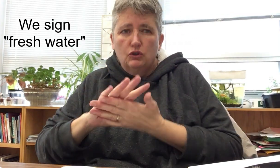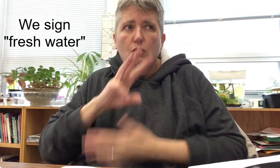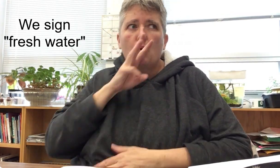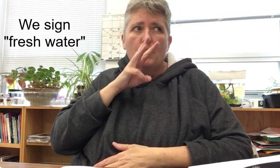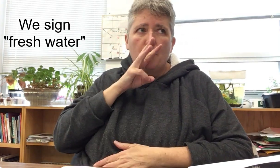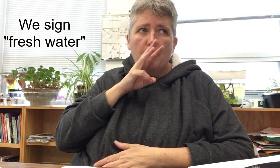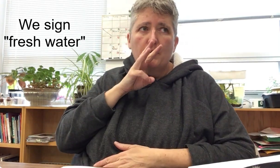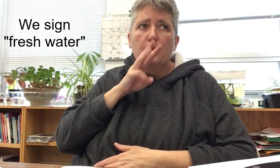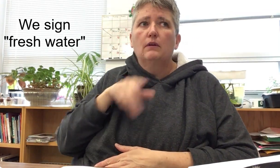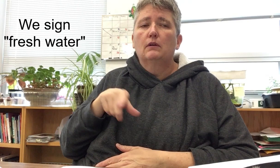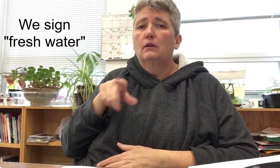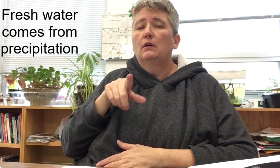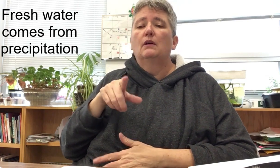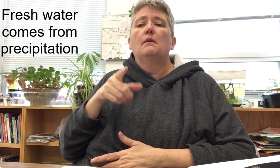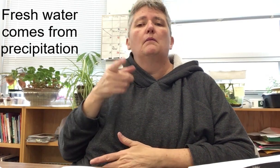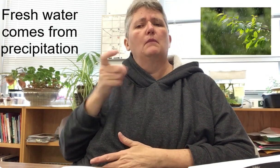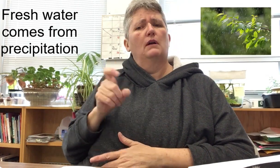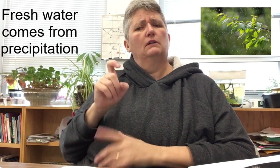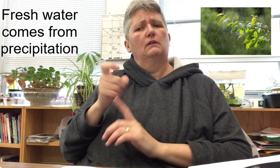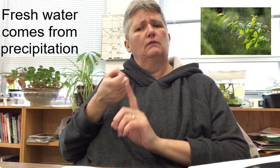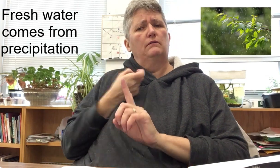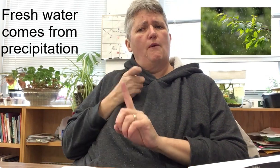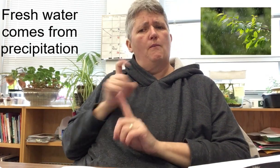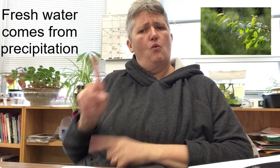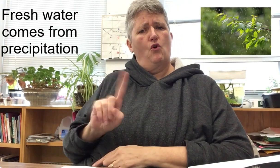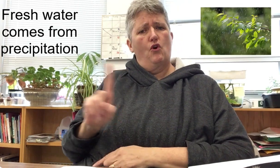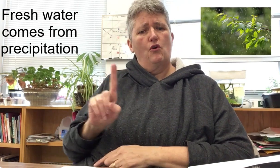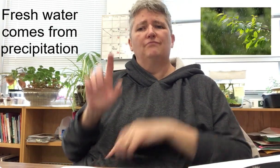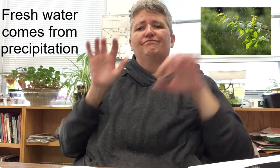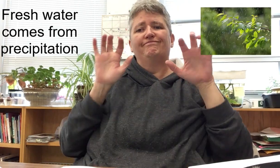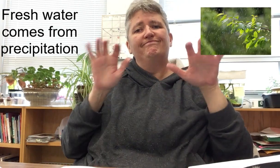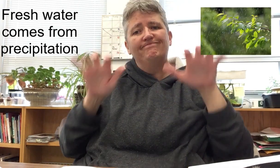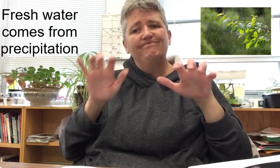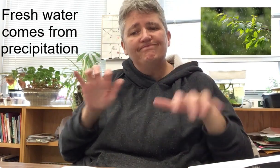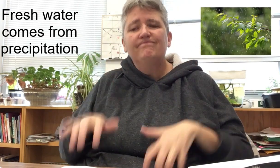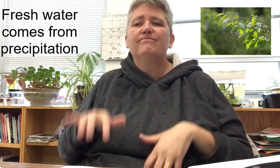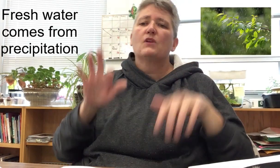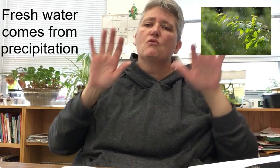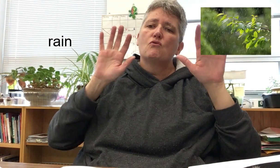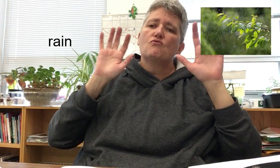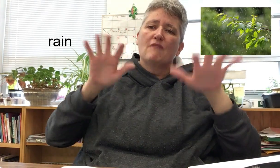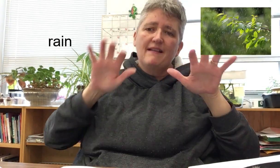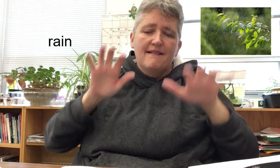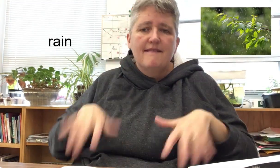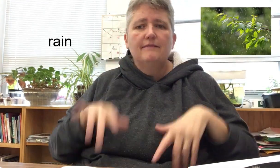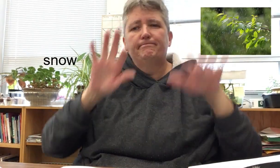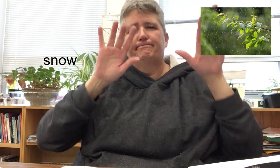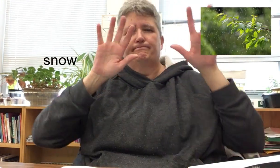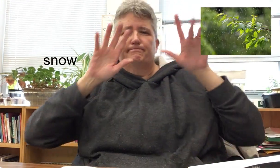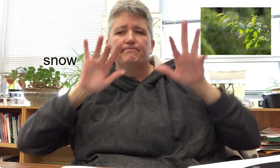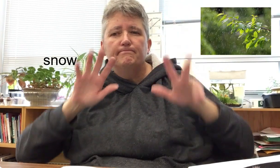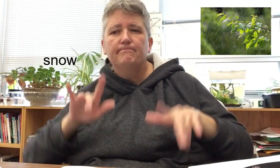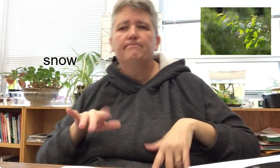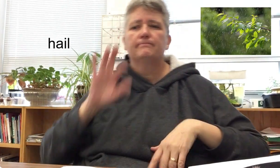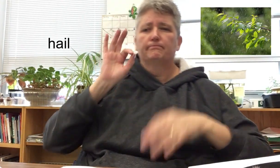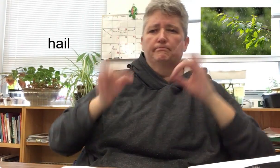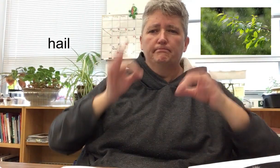water. Where do we get it? From precipitation. Rain, snow, hail, sleet,